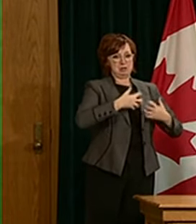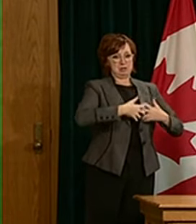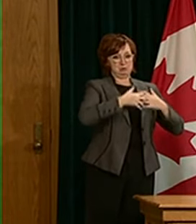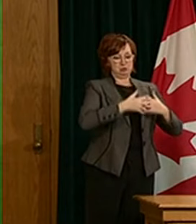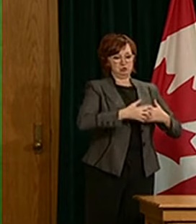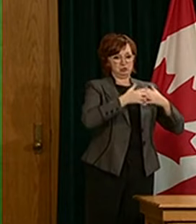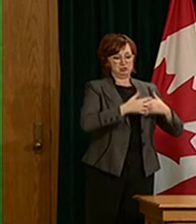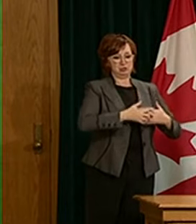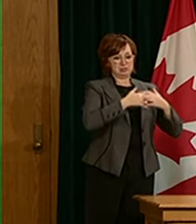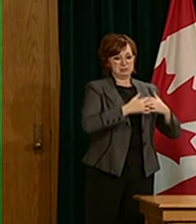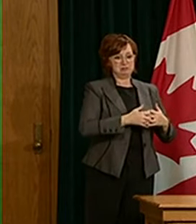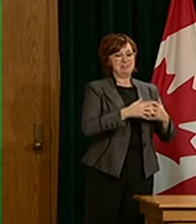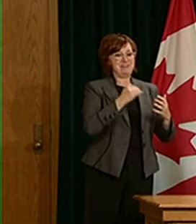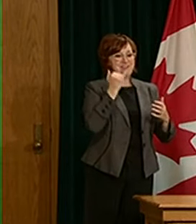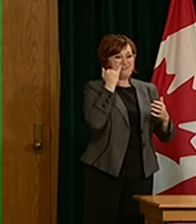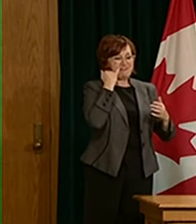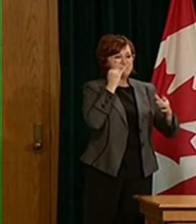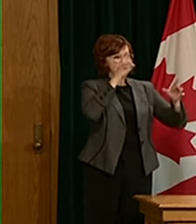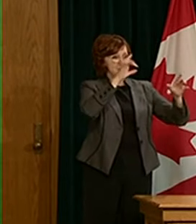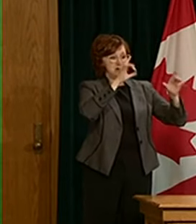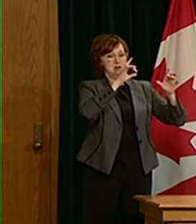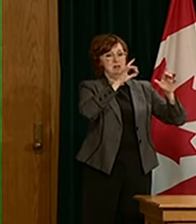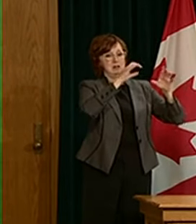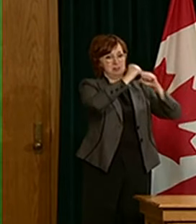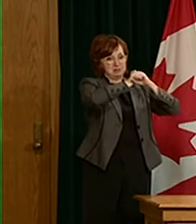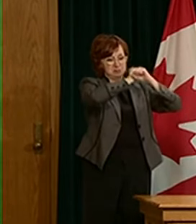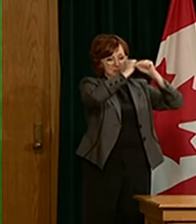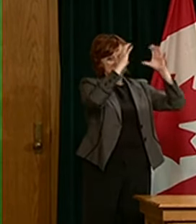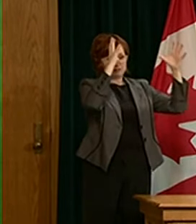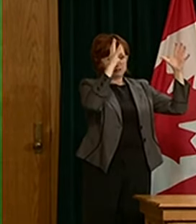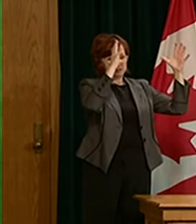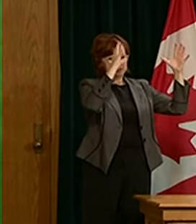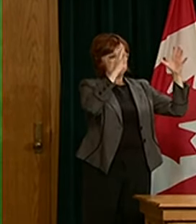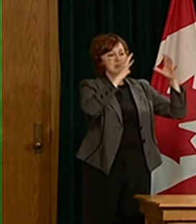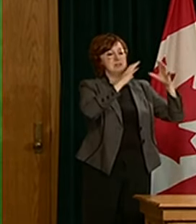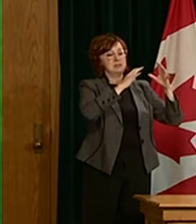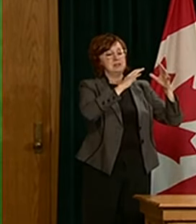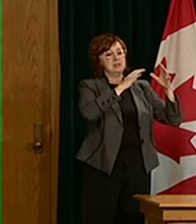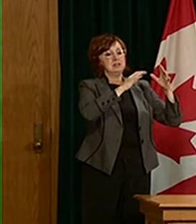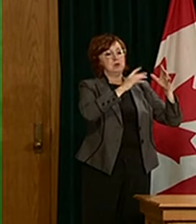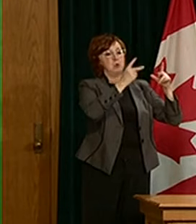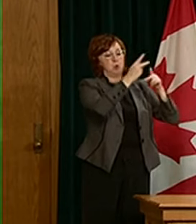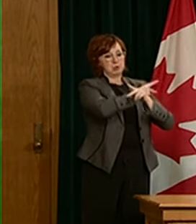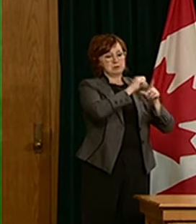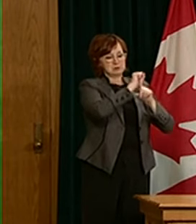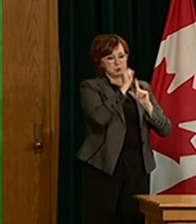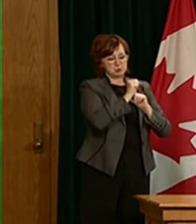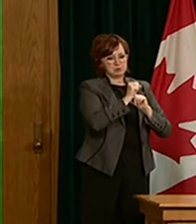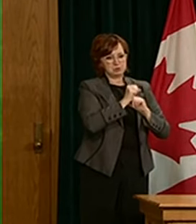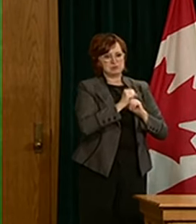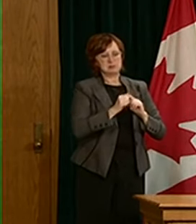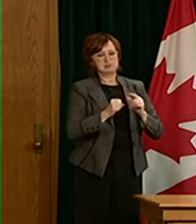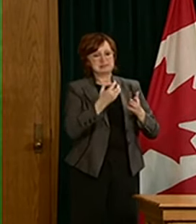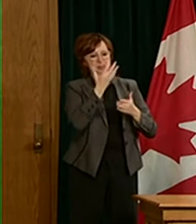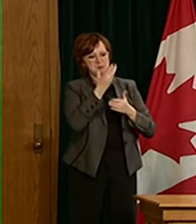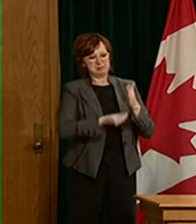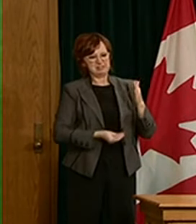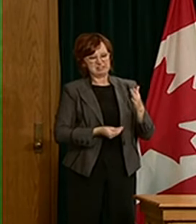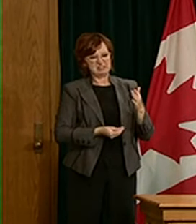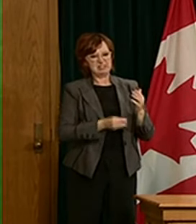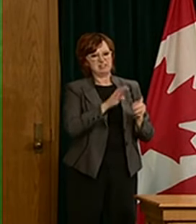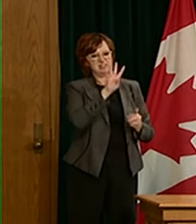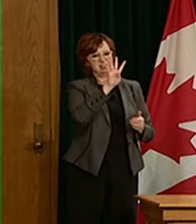planned capacity levels. So this creates a gap of 410 ventilators. We have placed multiple orders working with the Ministry of